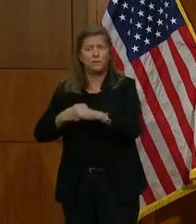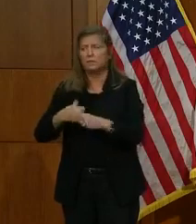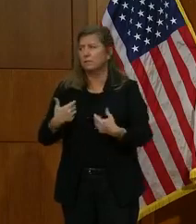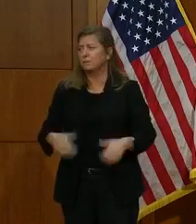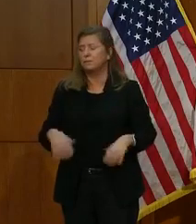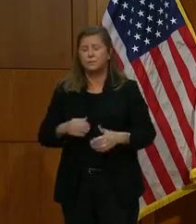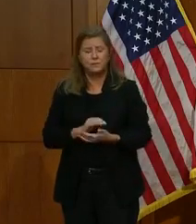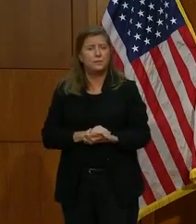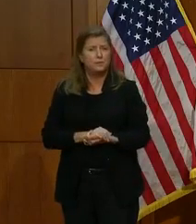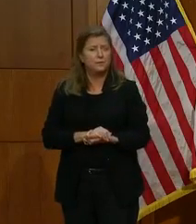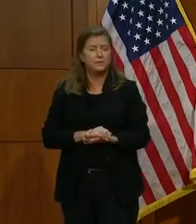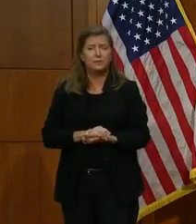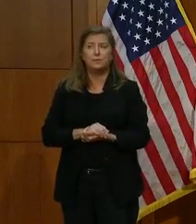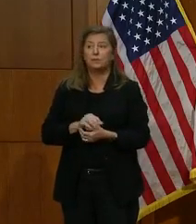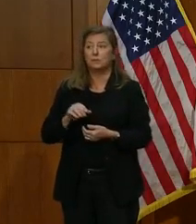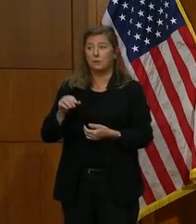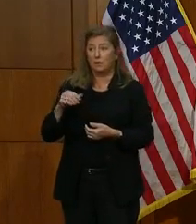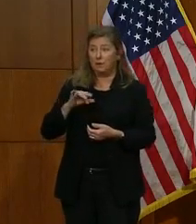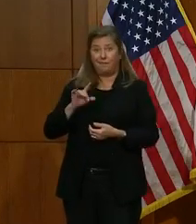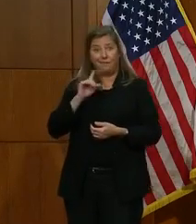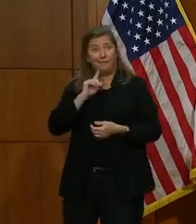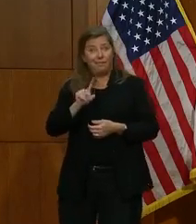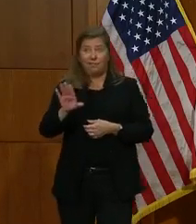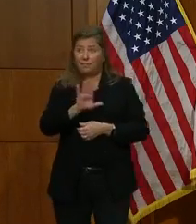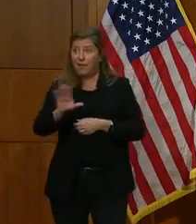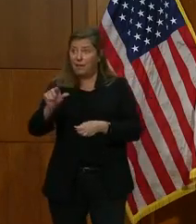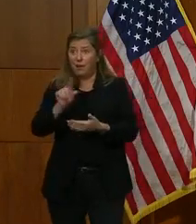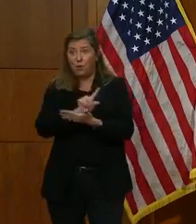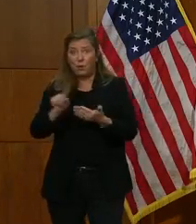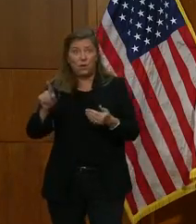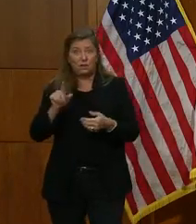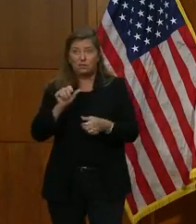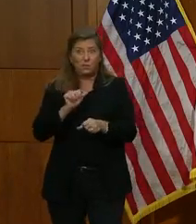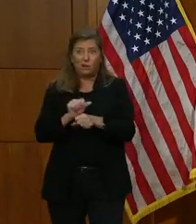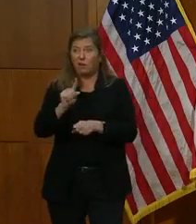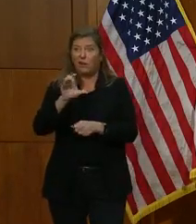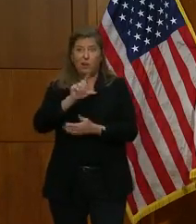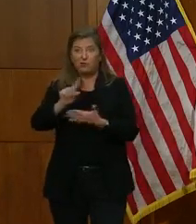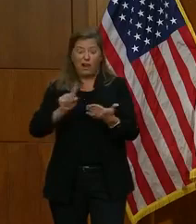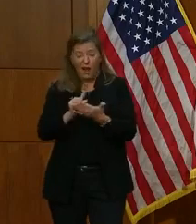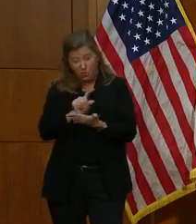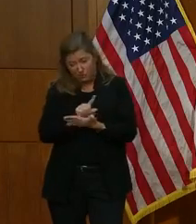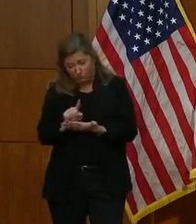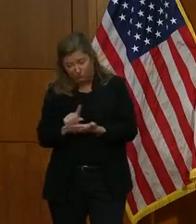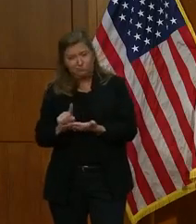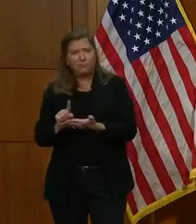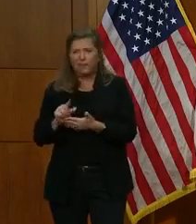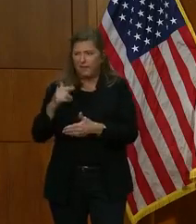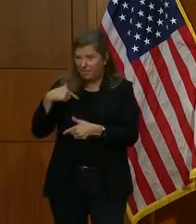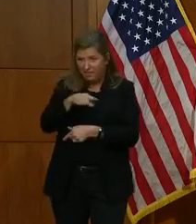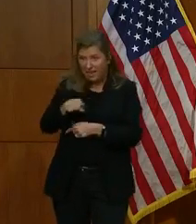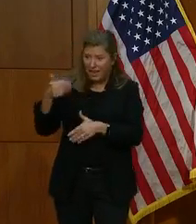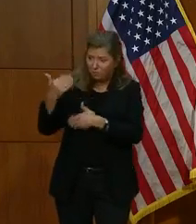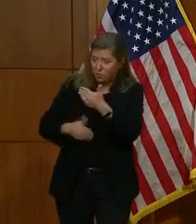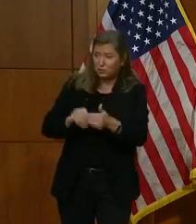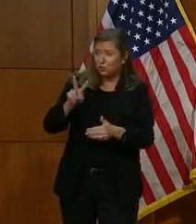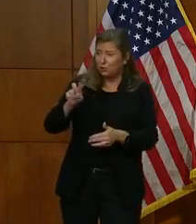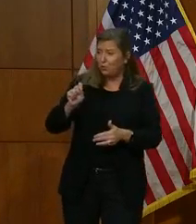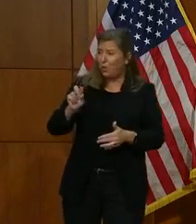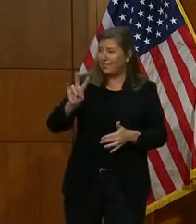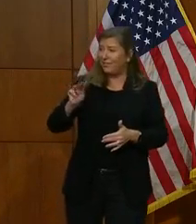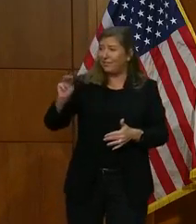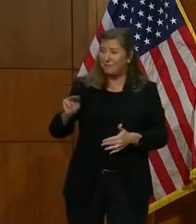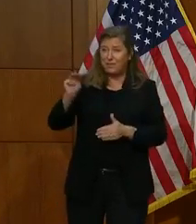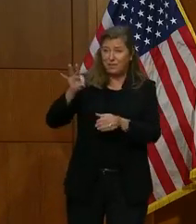have turned 80-hour weeks into 100-hour weeks, and they've processed through these 2.7 million votes